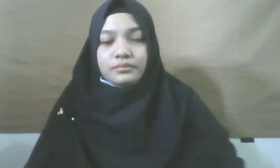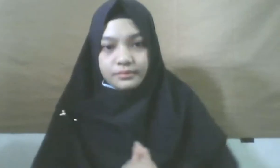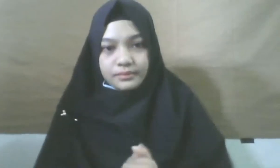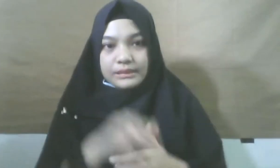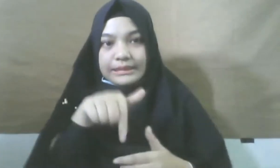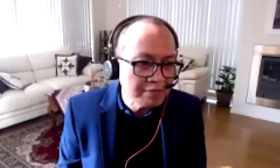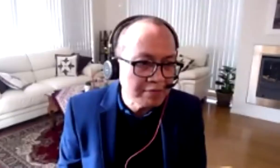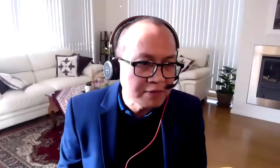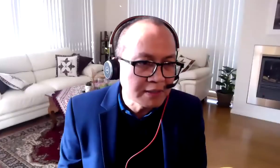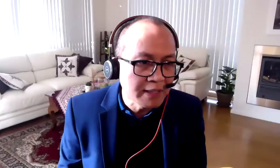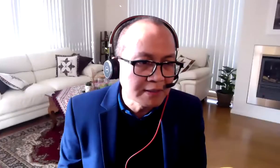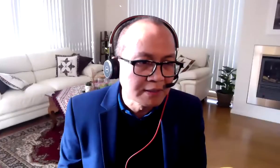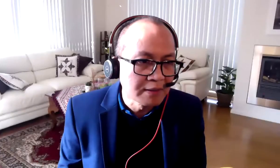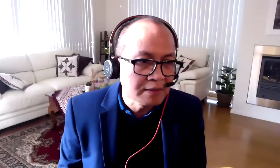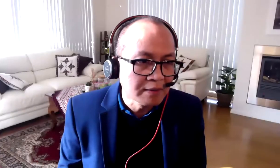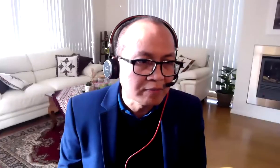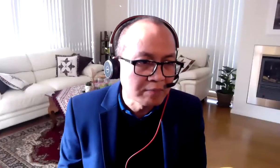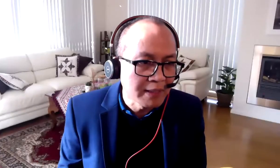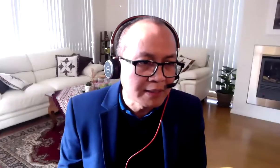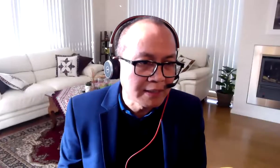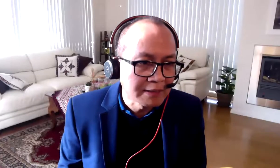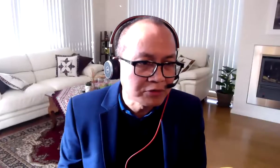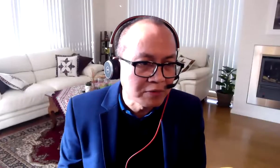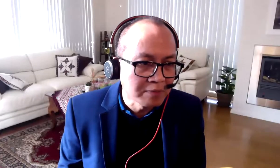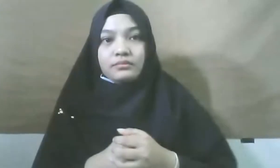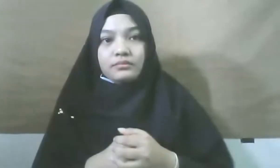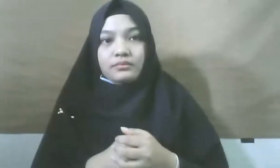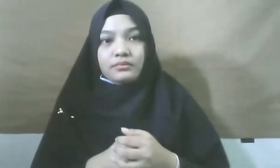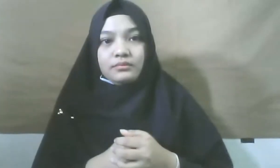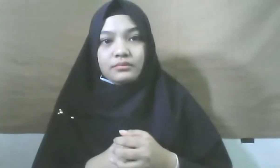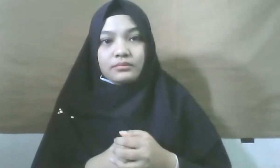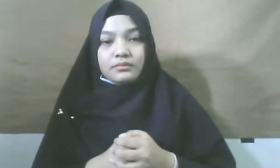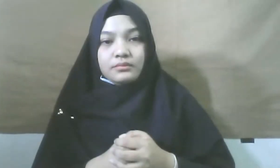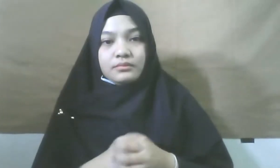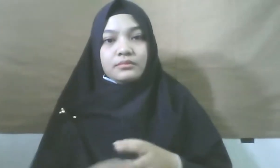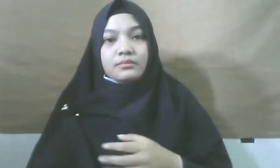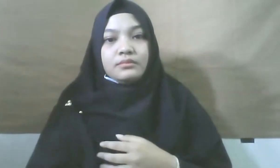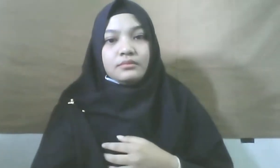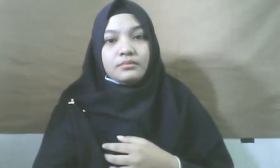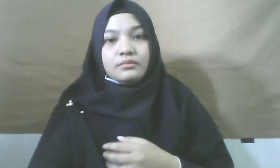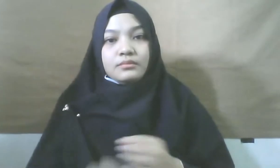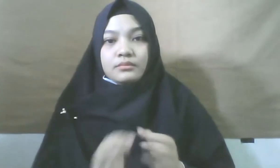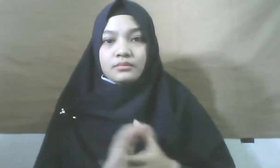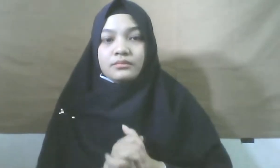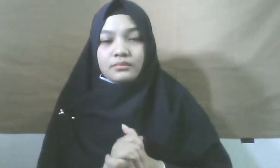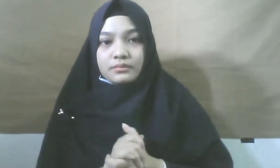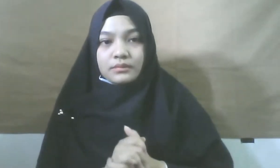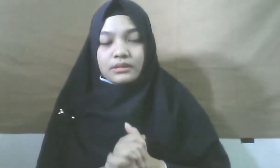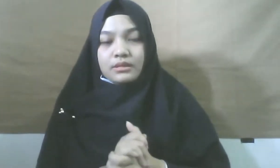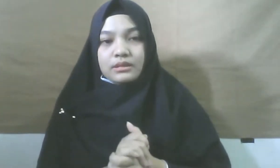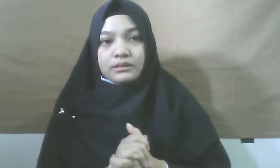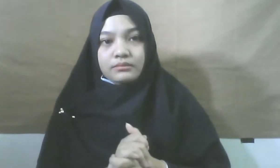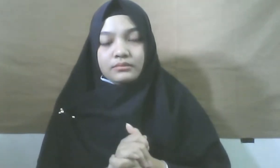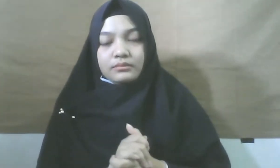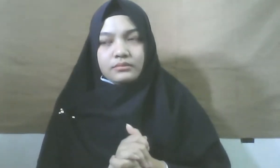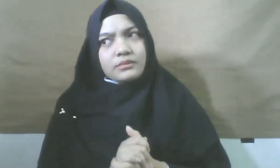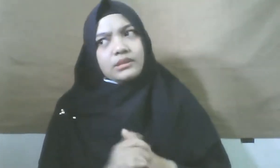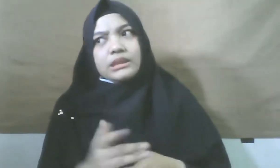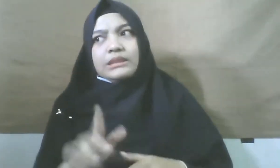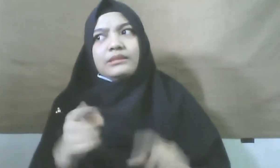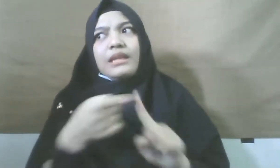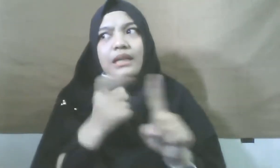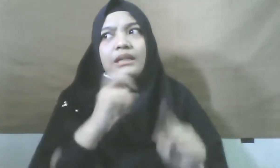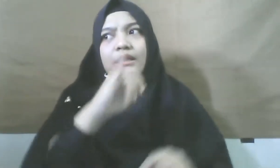from Avery Gaylor from La Trobe. Despite the issues Pak Slamet raised,